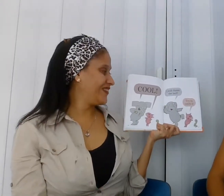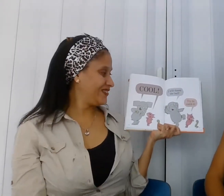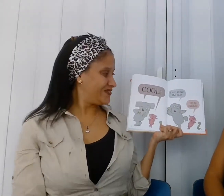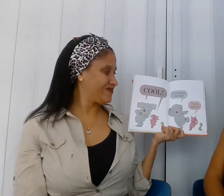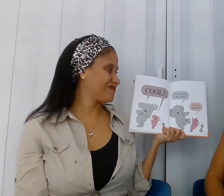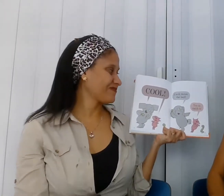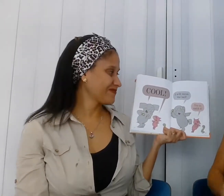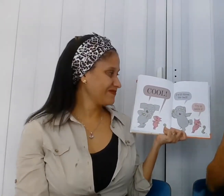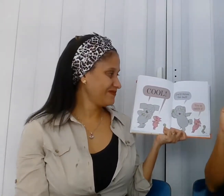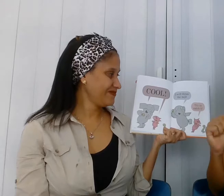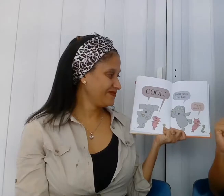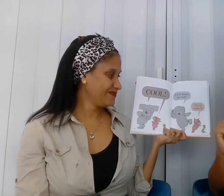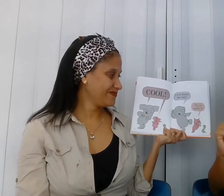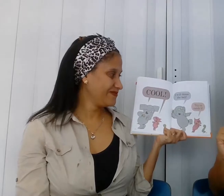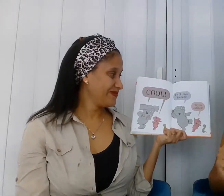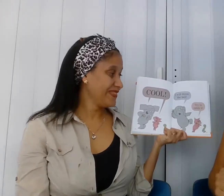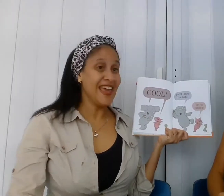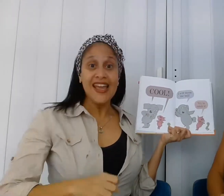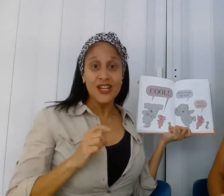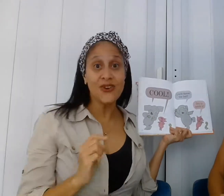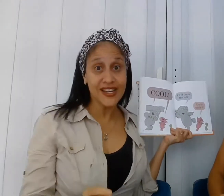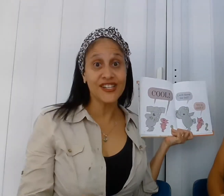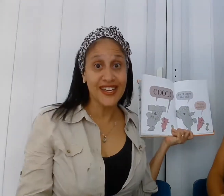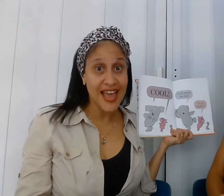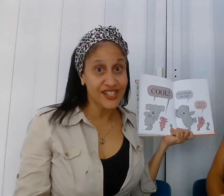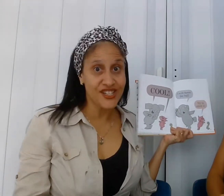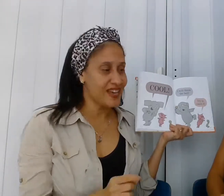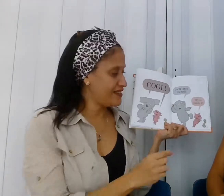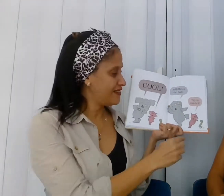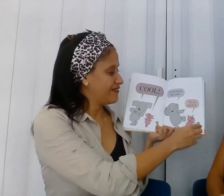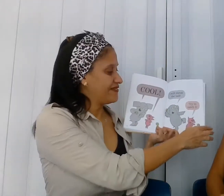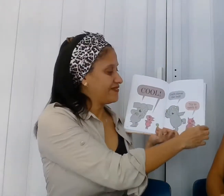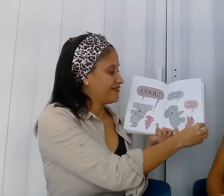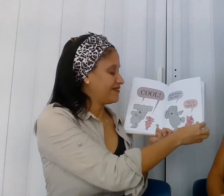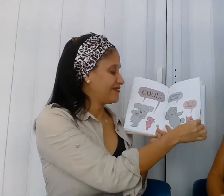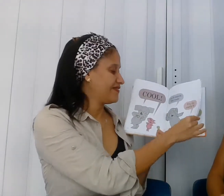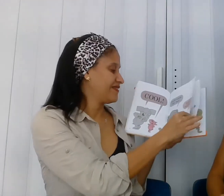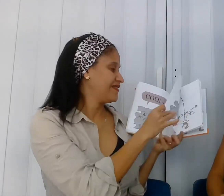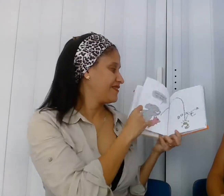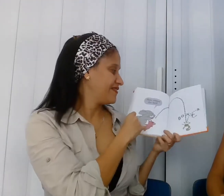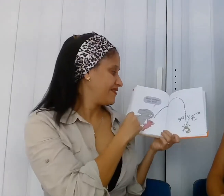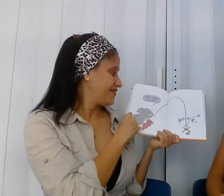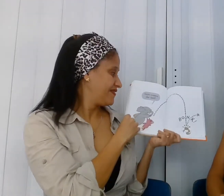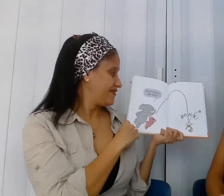Cool! I will throw the ball. Try to catch it.